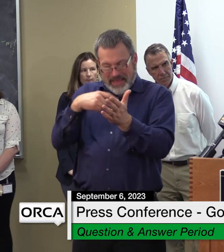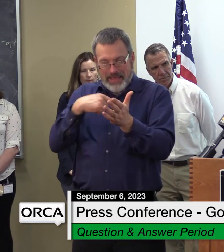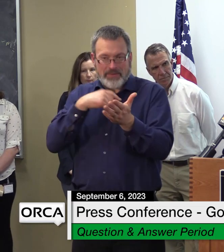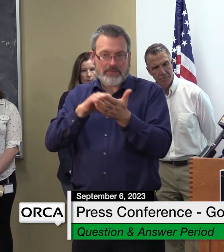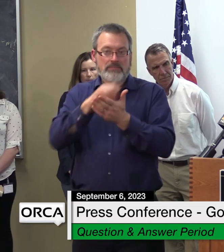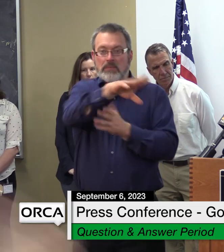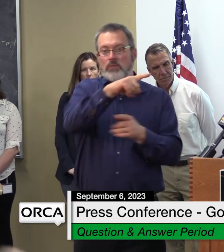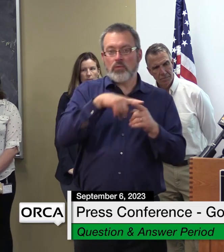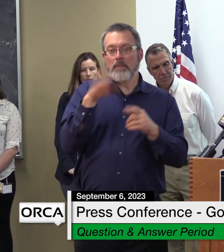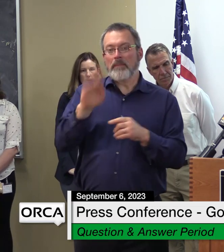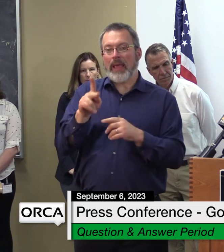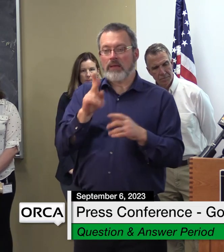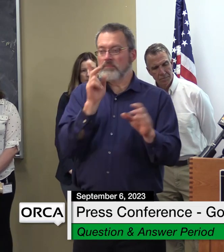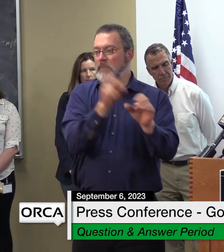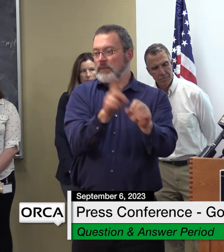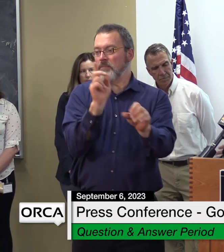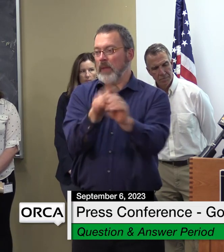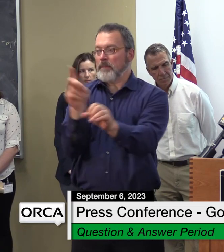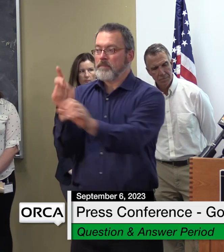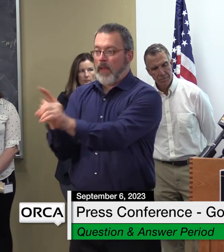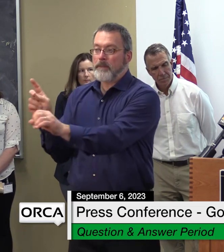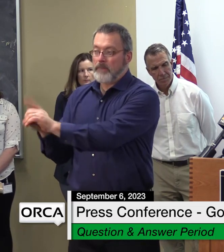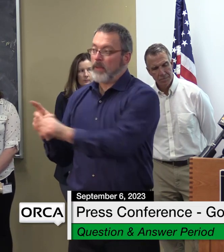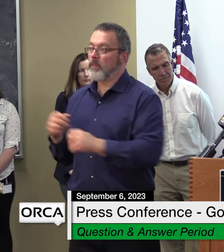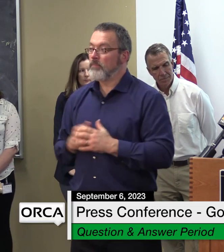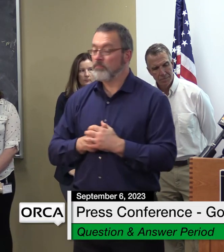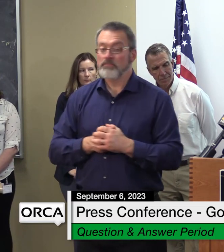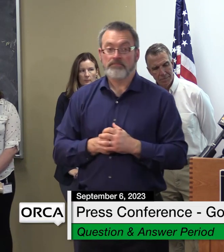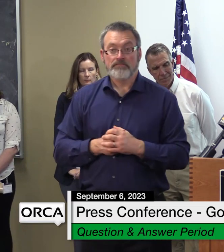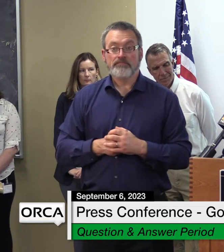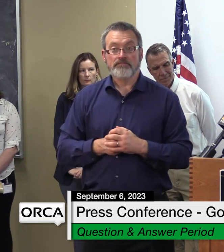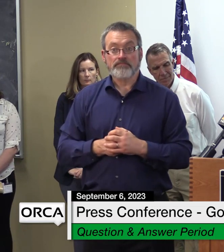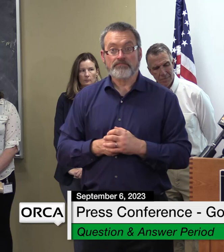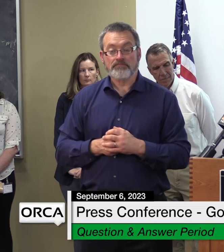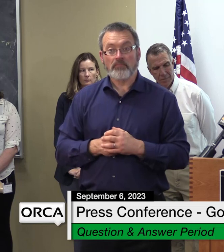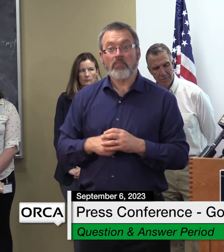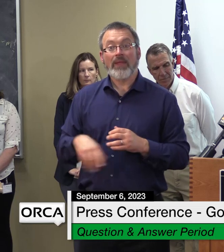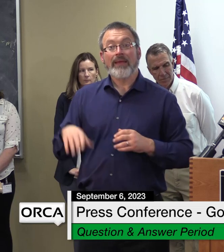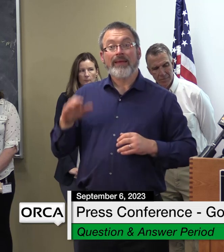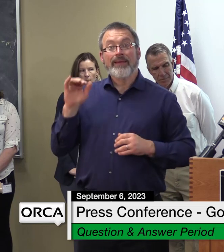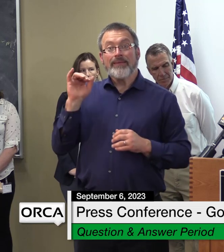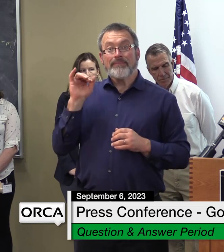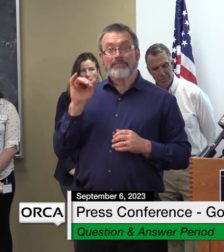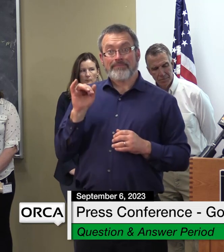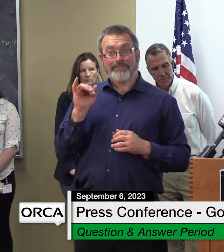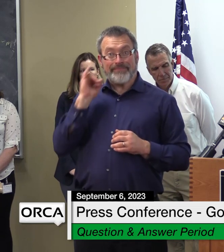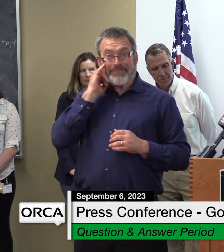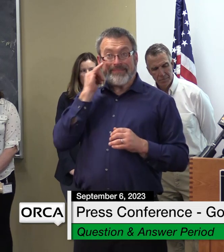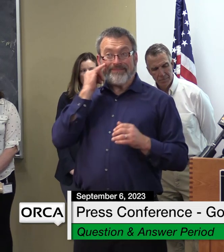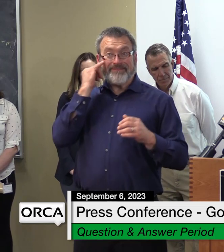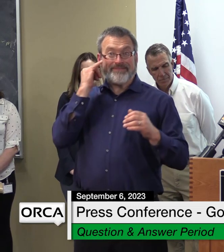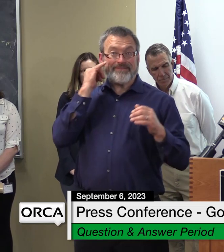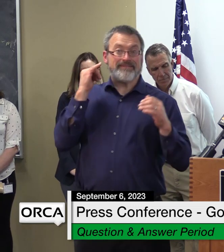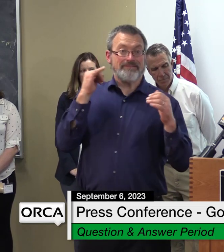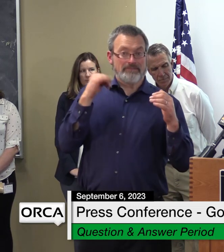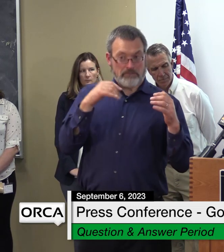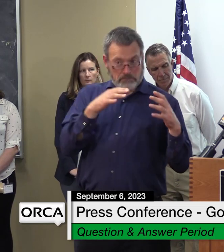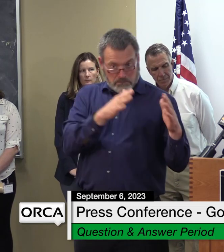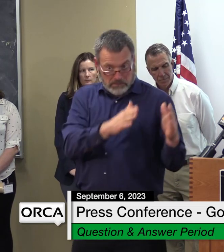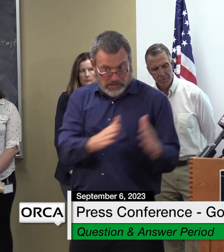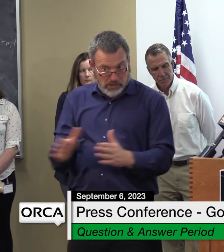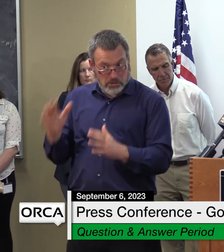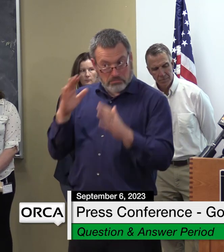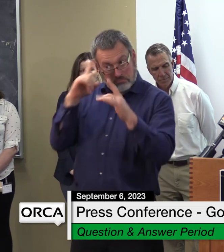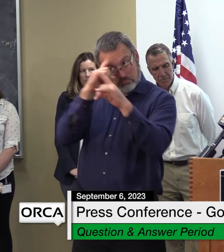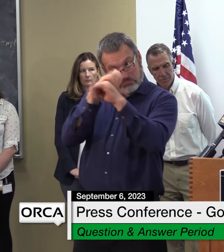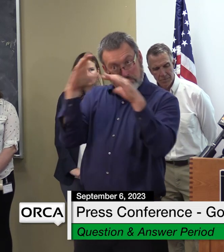processing the direct to payment. So if all goes according to plan, we should have our payment files to the bank hopefully by the end of this